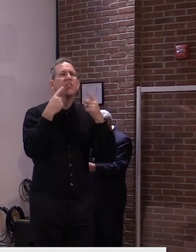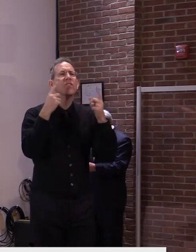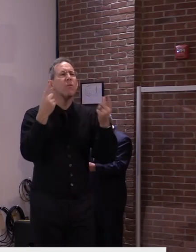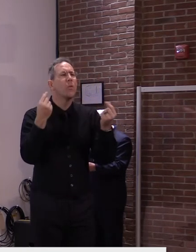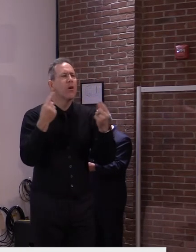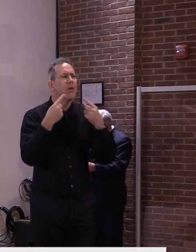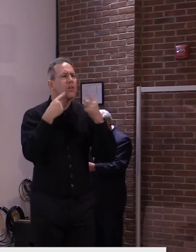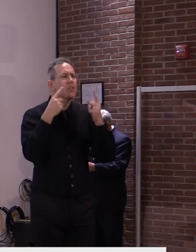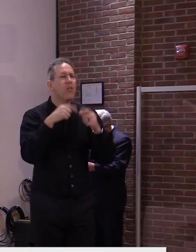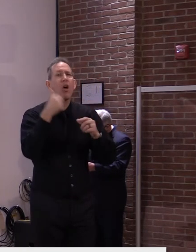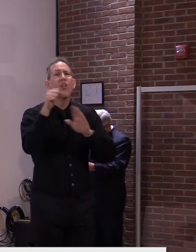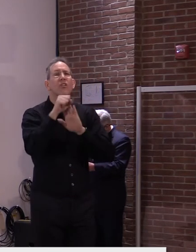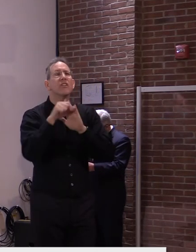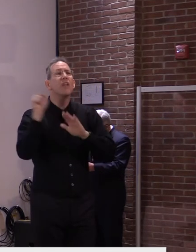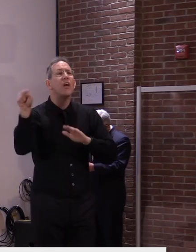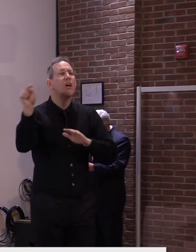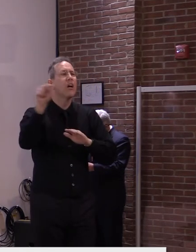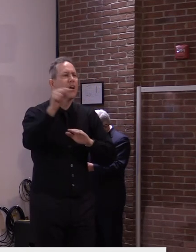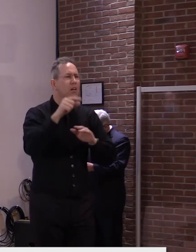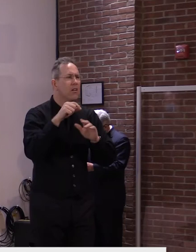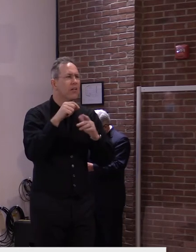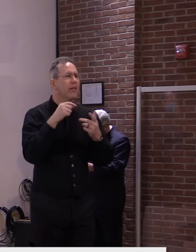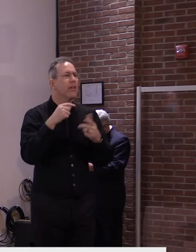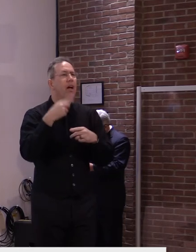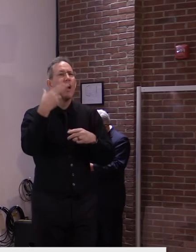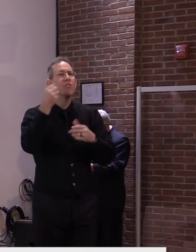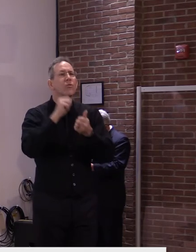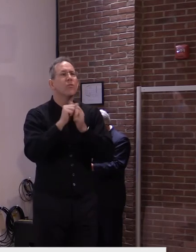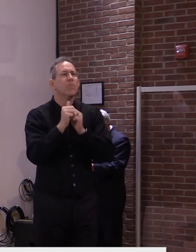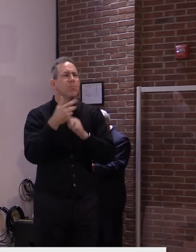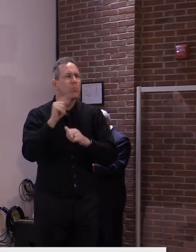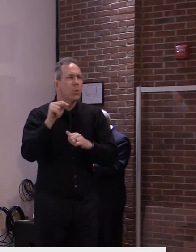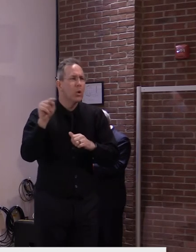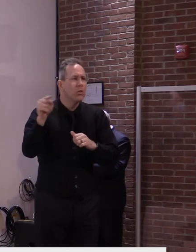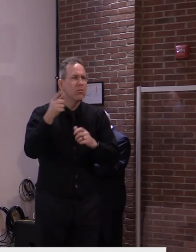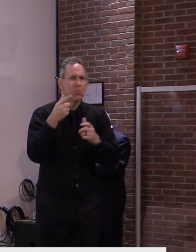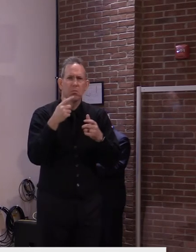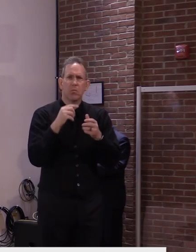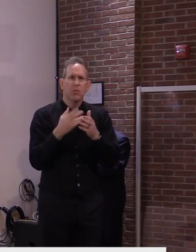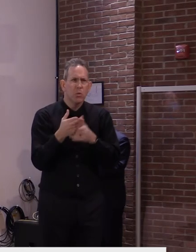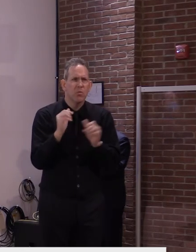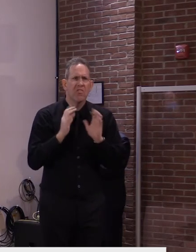fall, as well as this winter. Your success